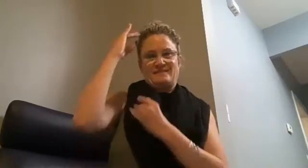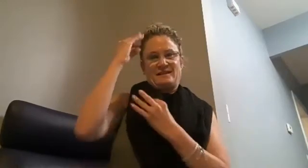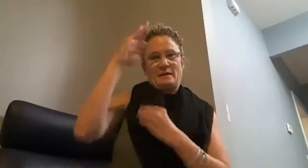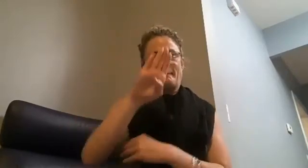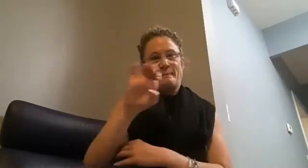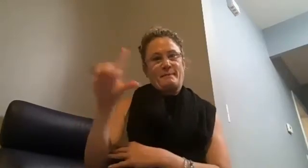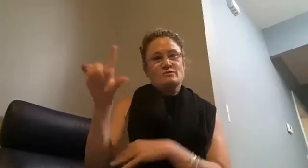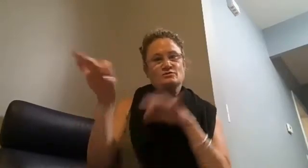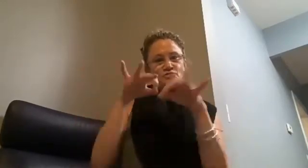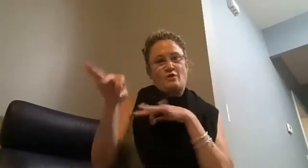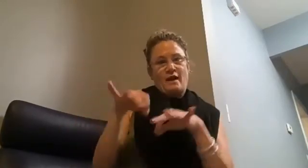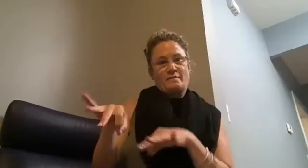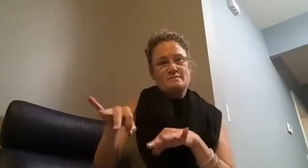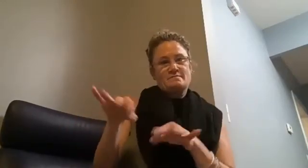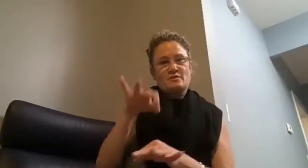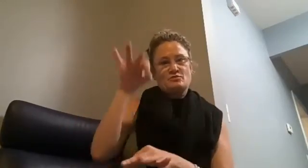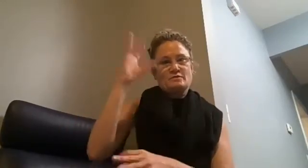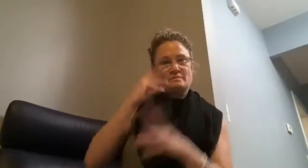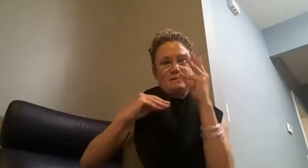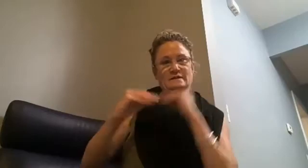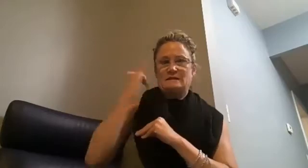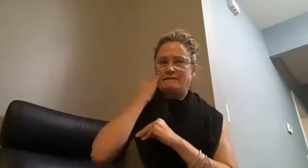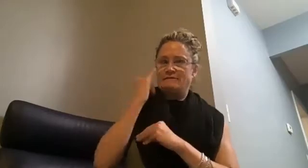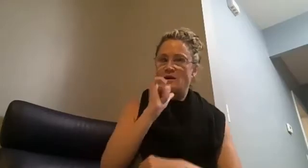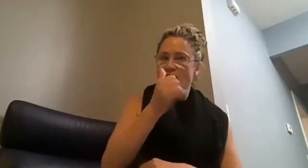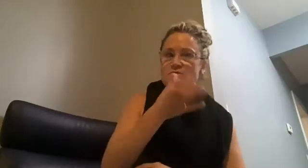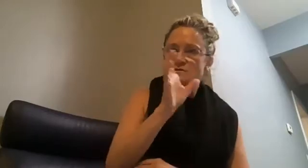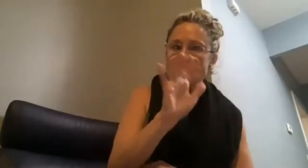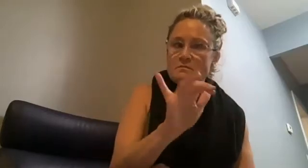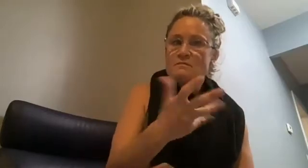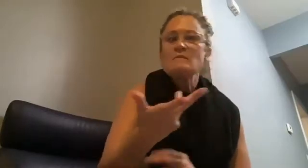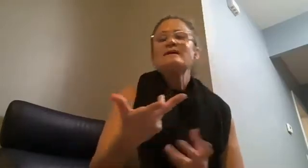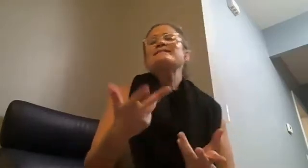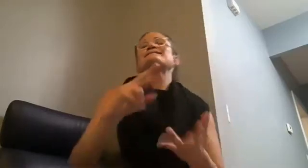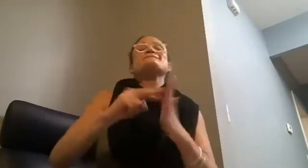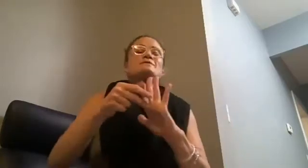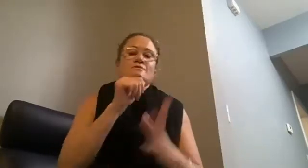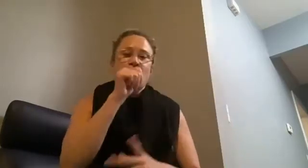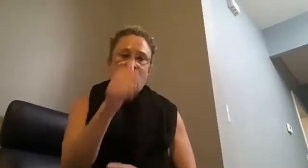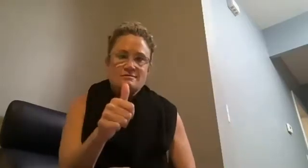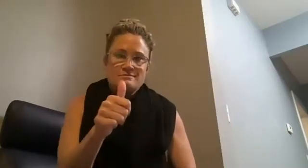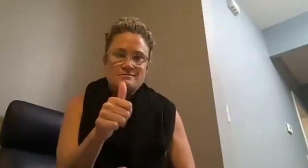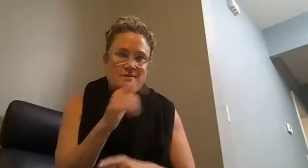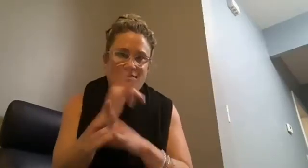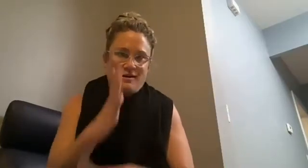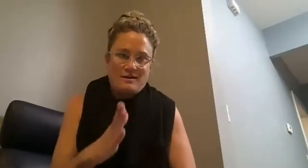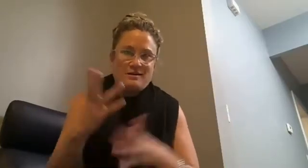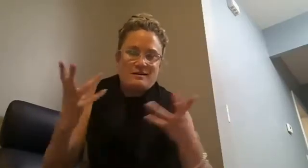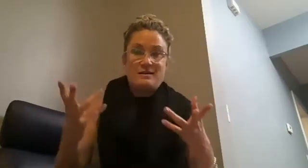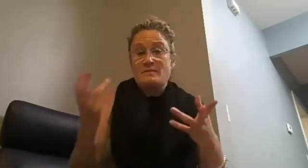spiritual experience, if that wasn't how your first drink was, that doesn't mean you're not an alcoholic. But I do think if that was your first experience with drinking,